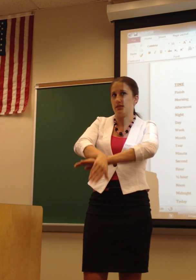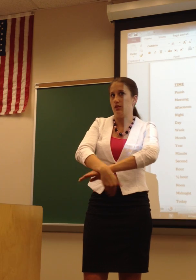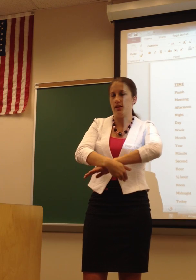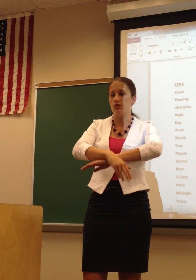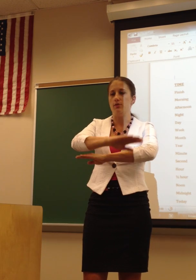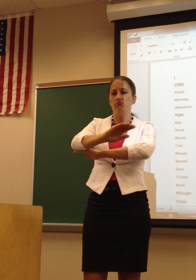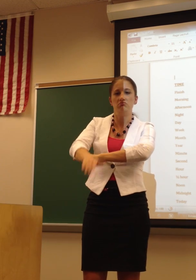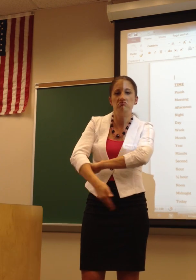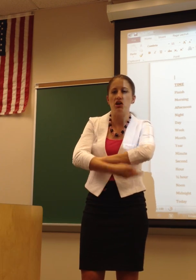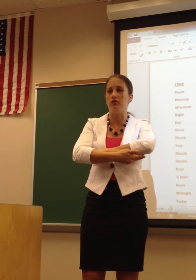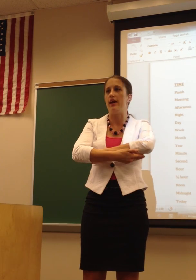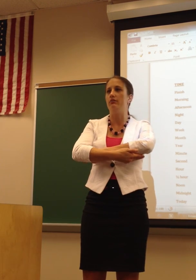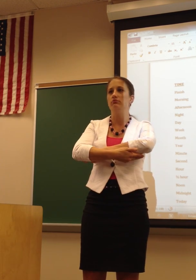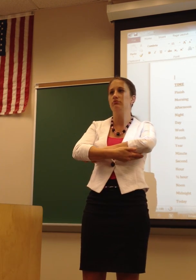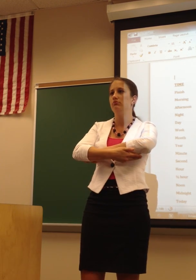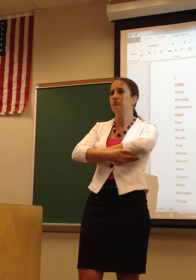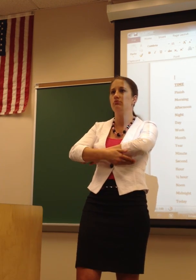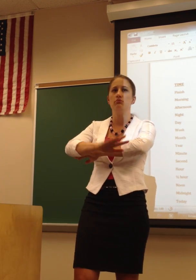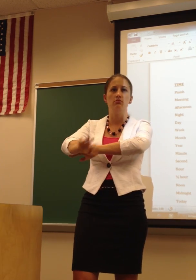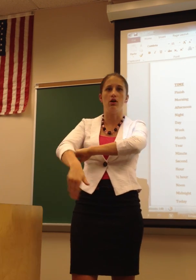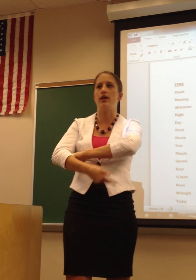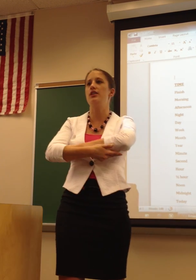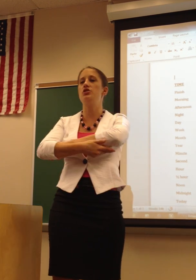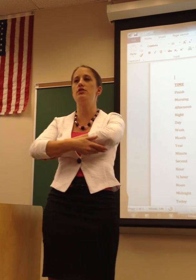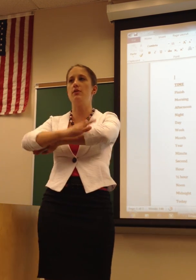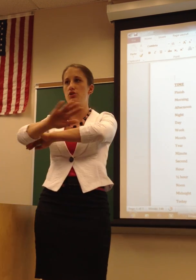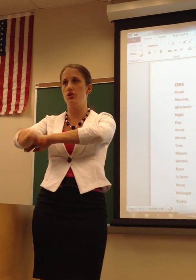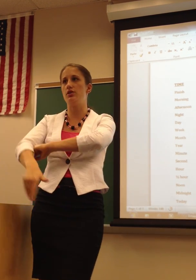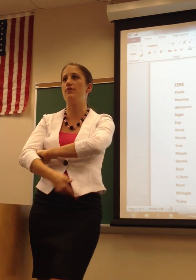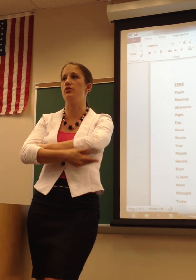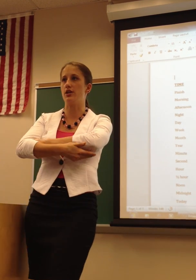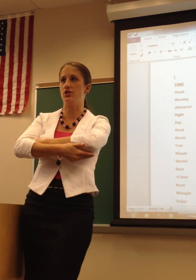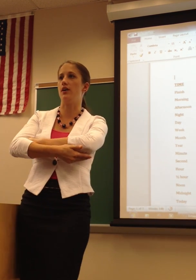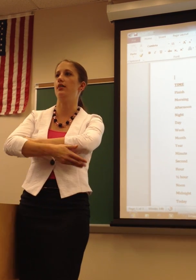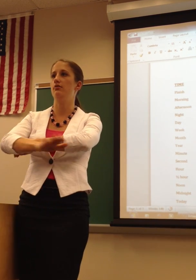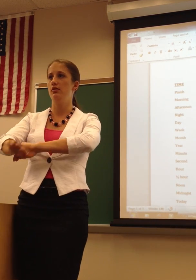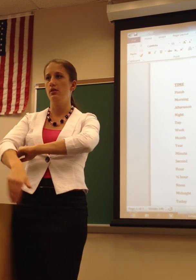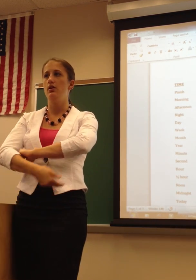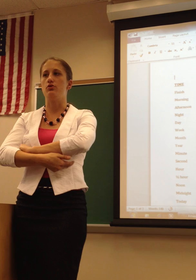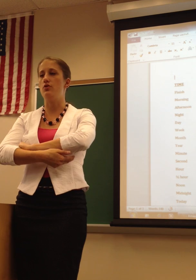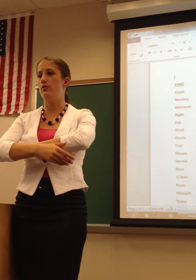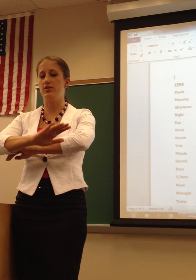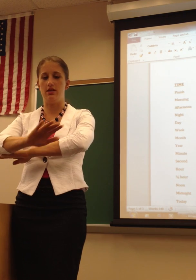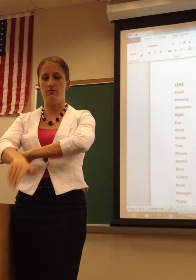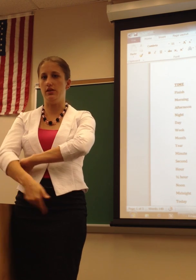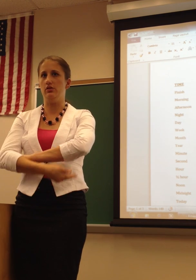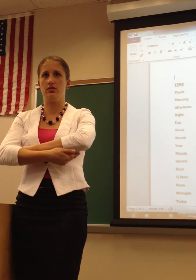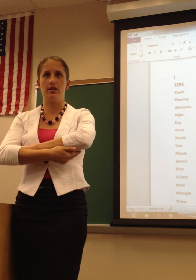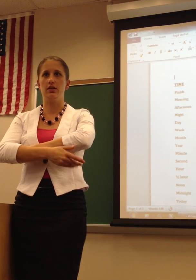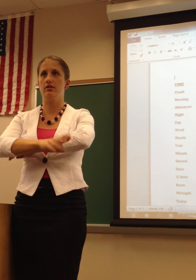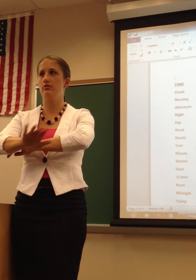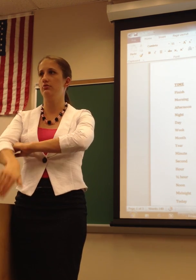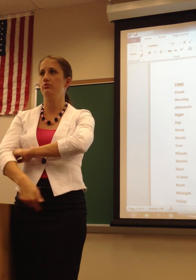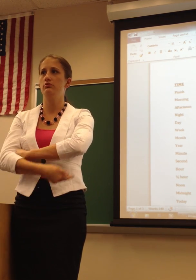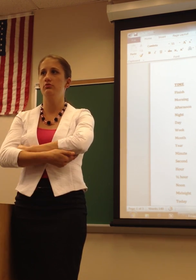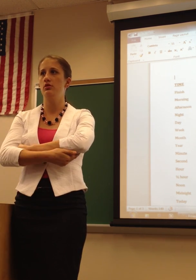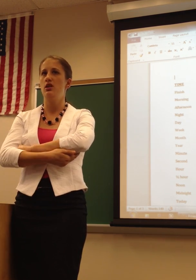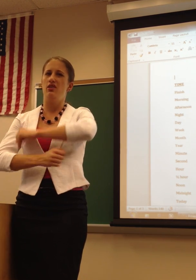all they can do, but all night. All night. It's just, make sure you just have the direction right. There's no other sign that really looks like this. There's